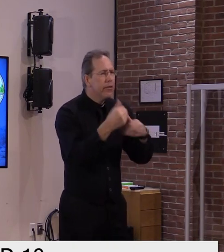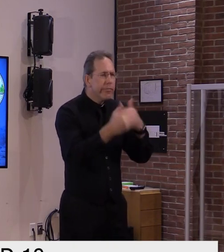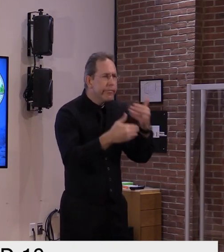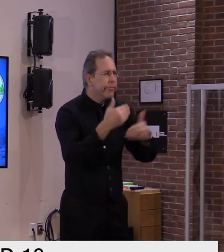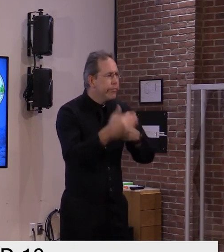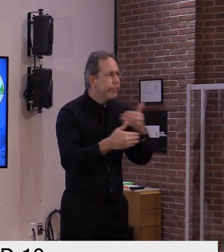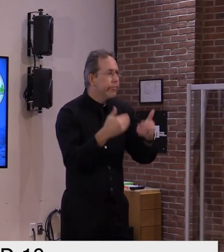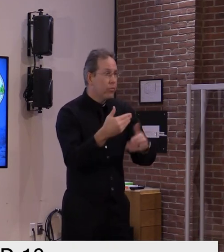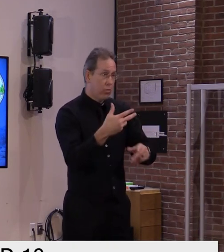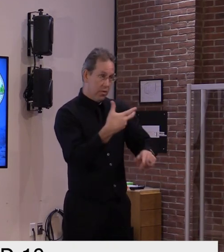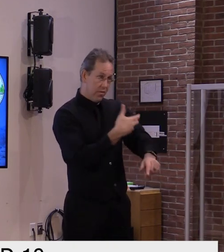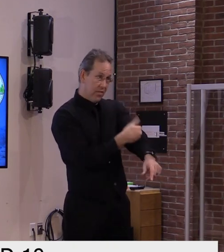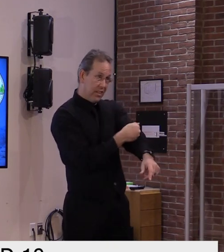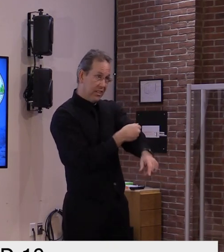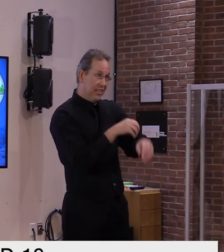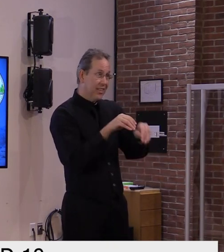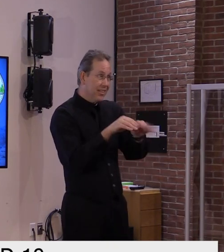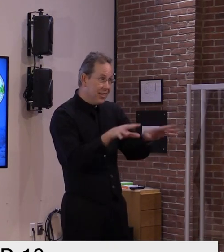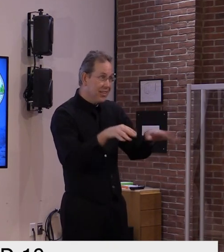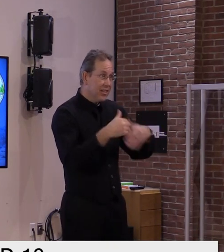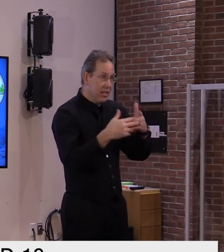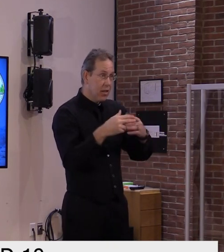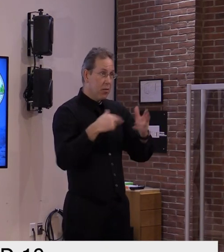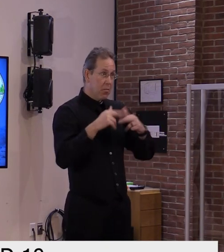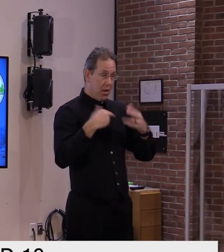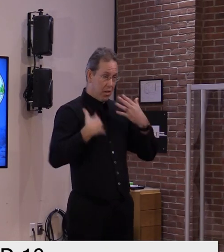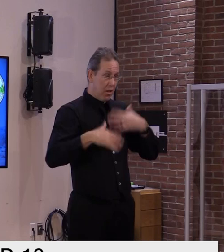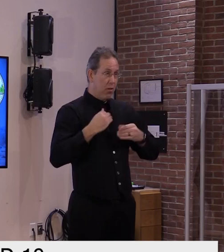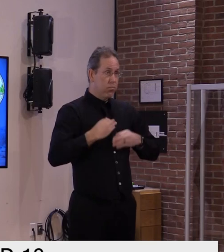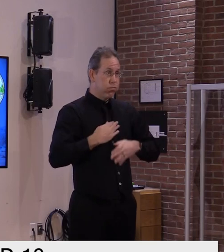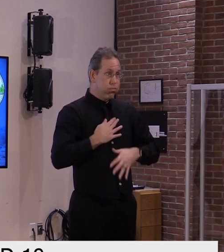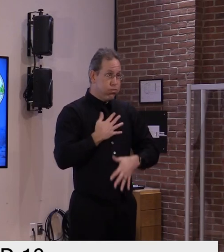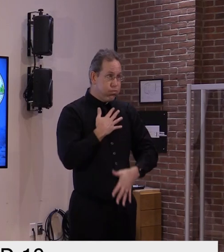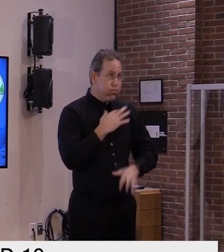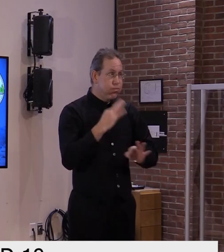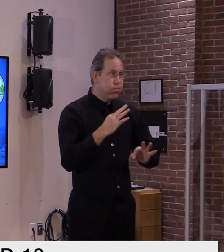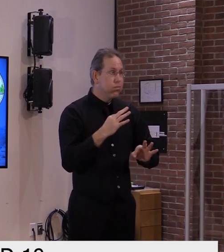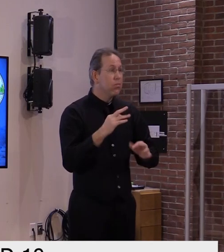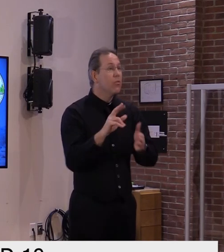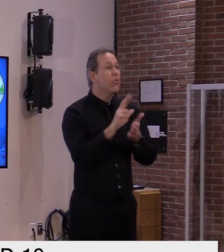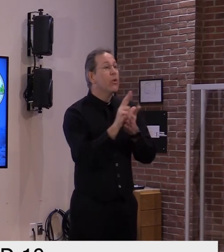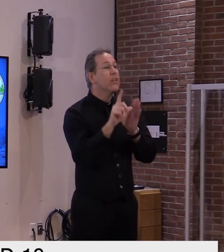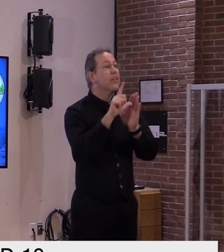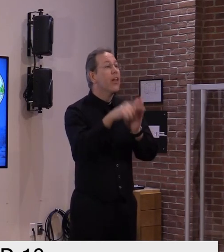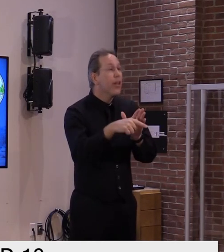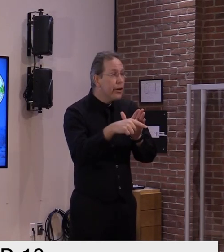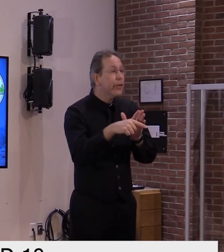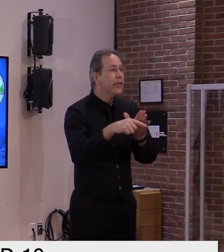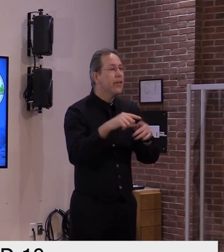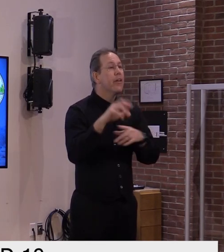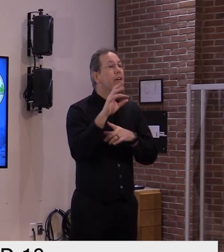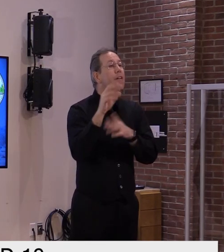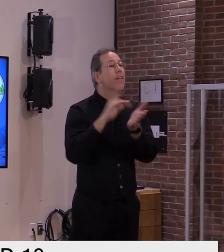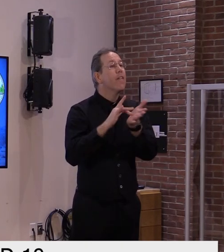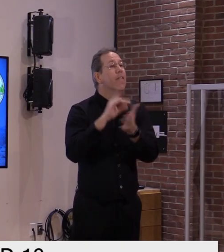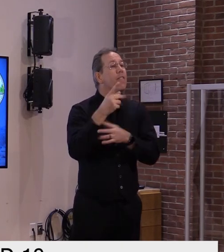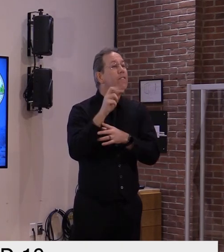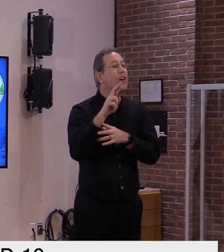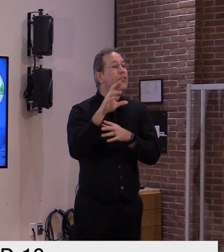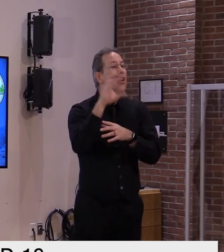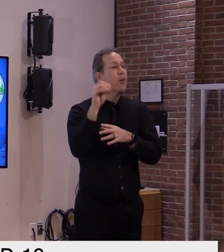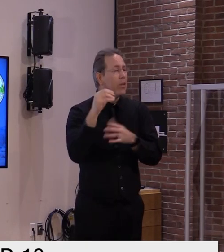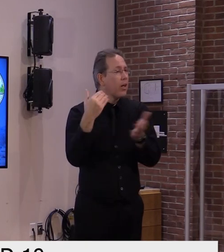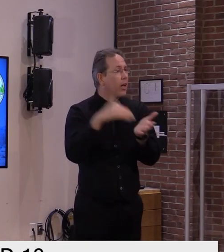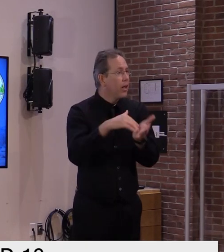response. 3 weeks later for the Pfizer vaccine, you get your second dose, and then you need to build up the immune response to that.